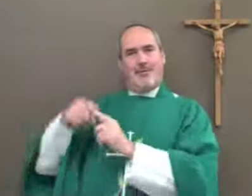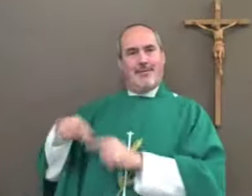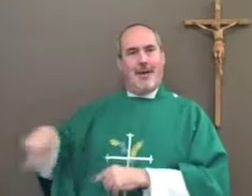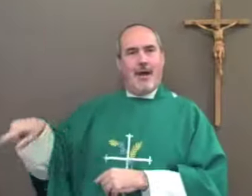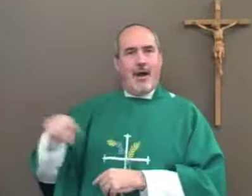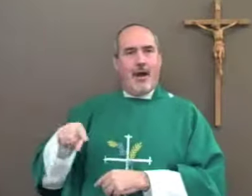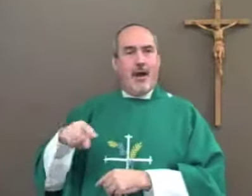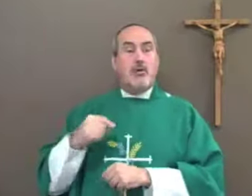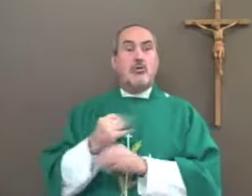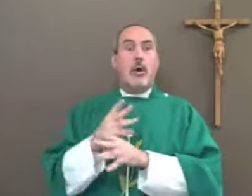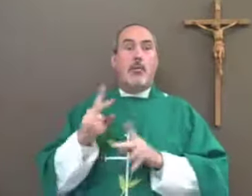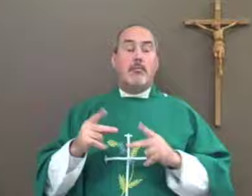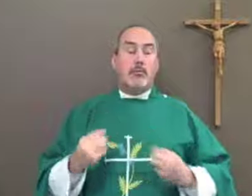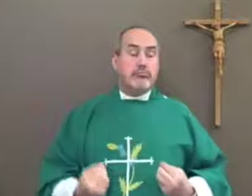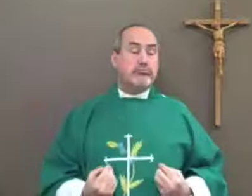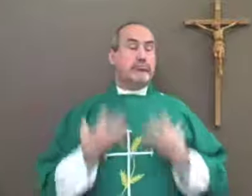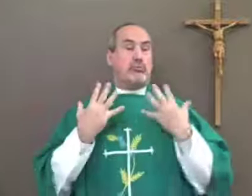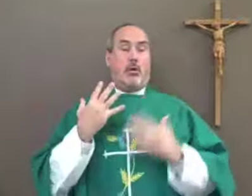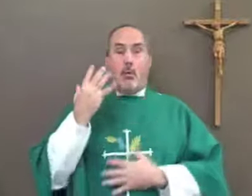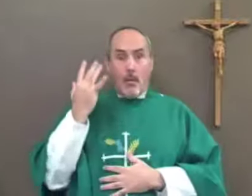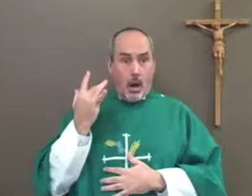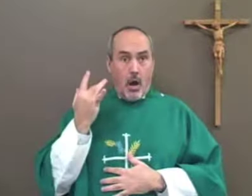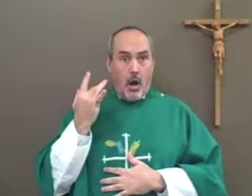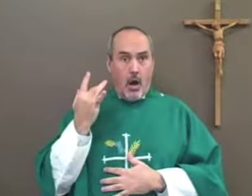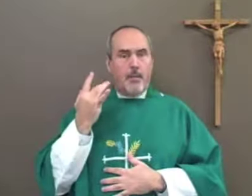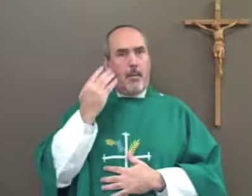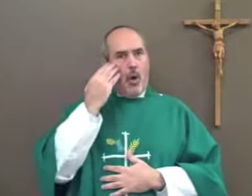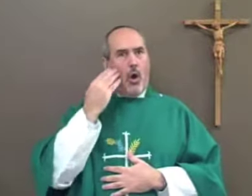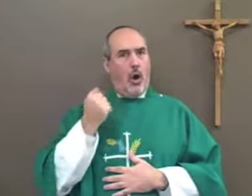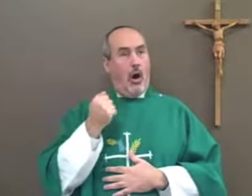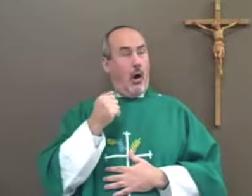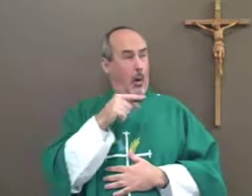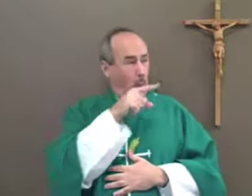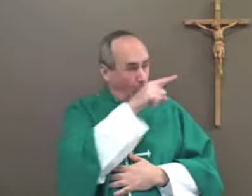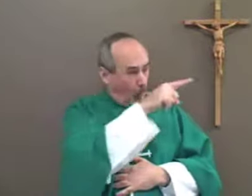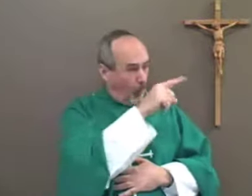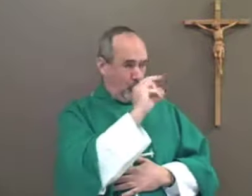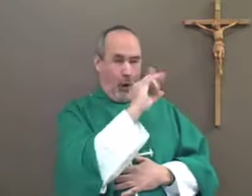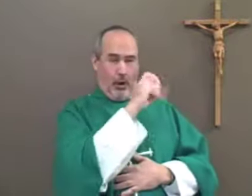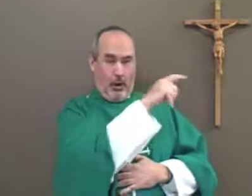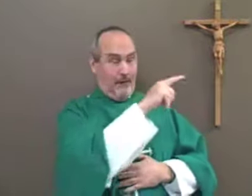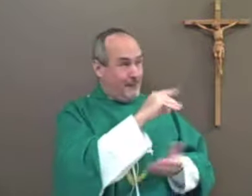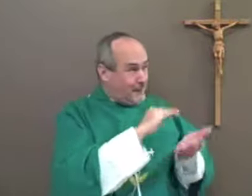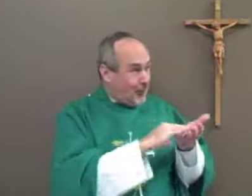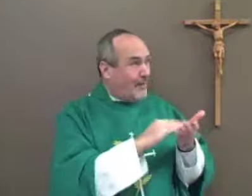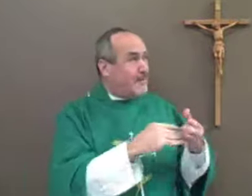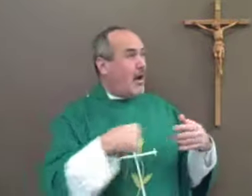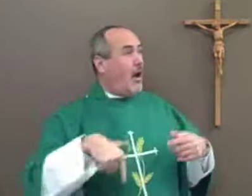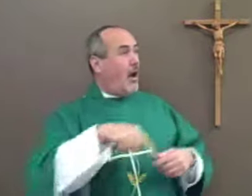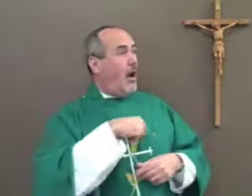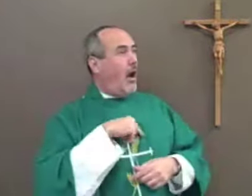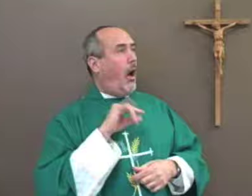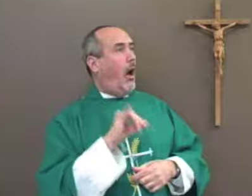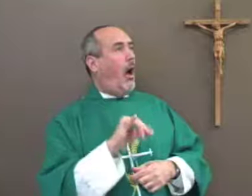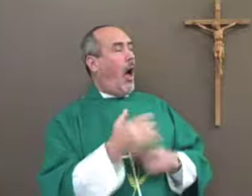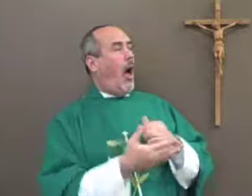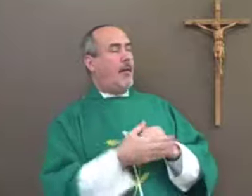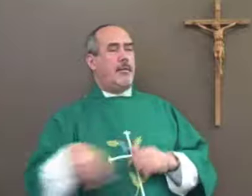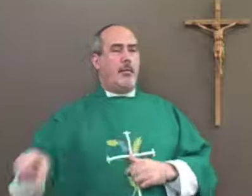went and shared her experience in their churches. And they were so inspired because they thought, if she can forgive